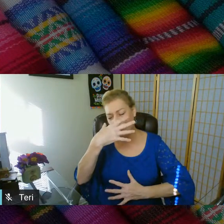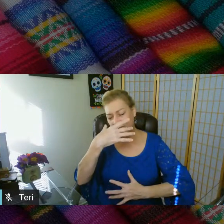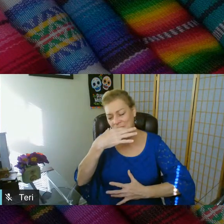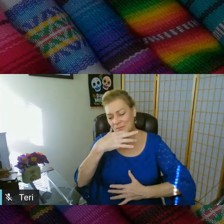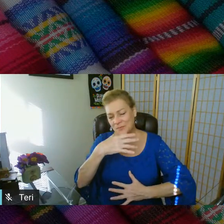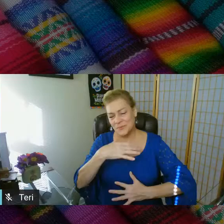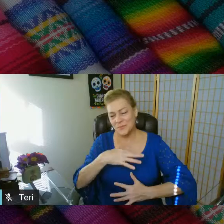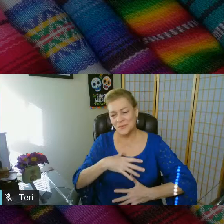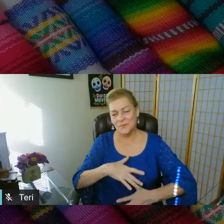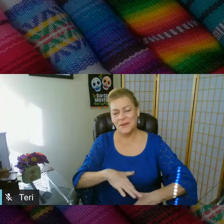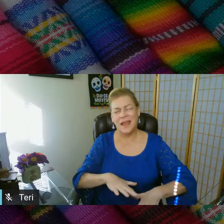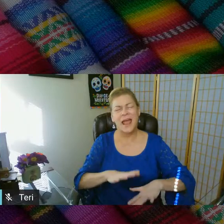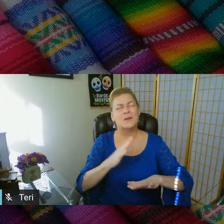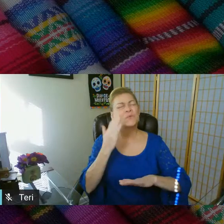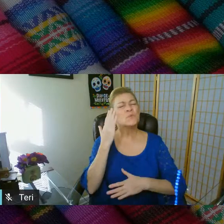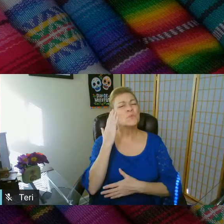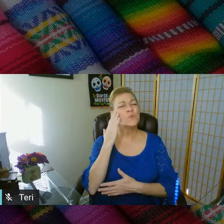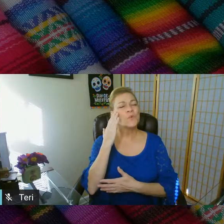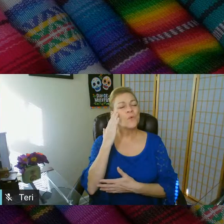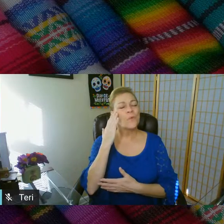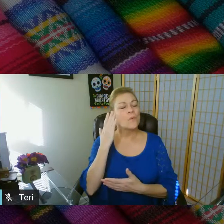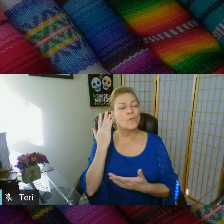into the knowing of the power